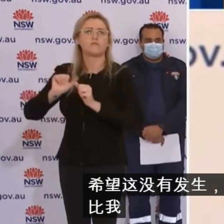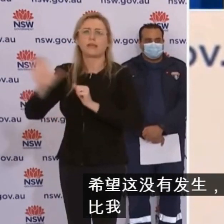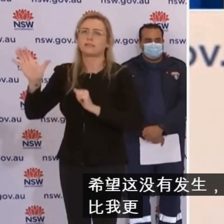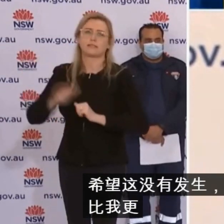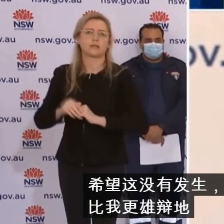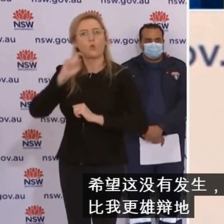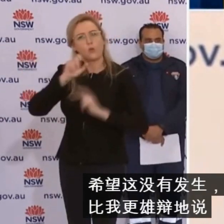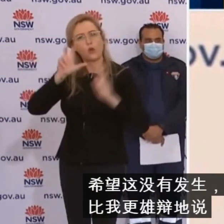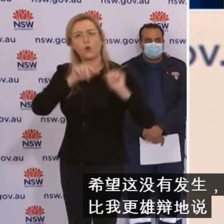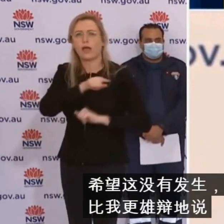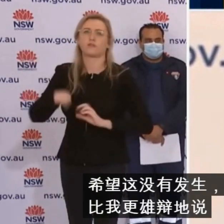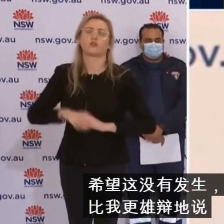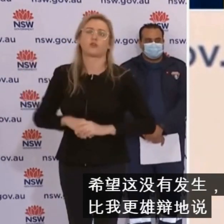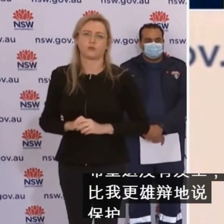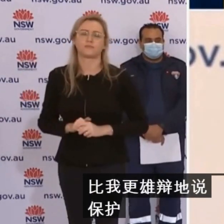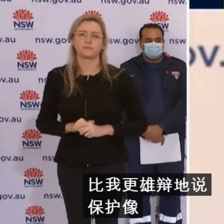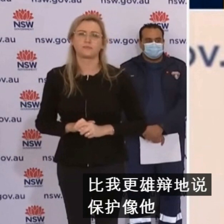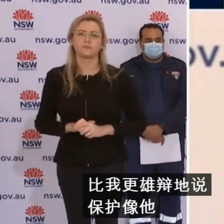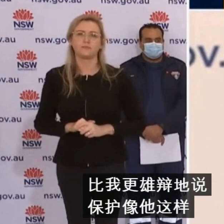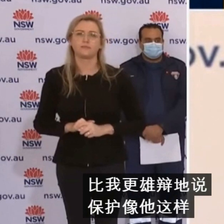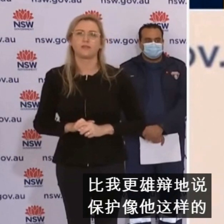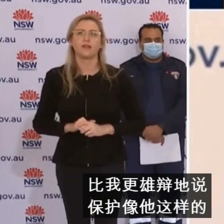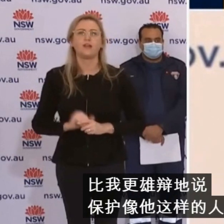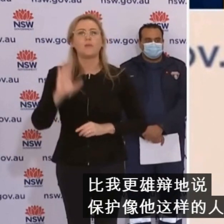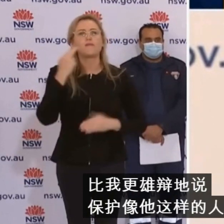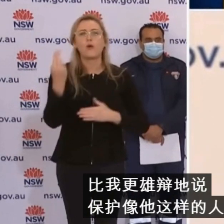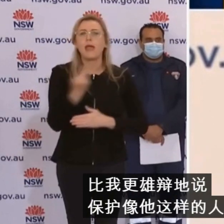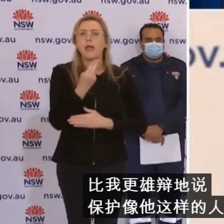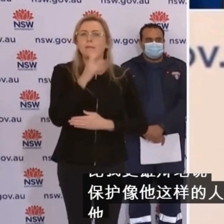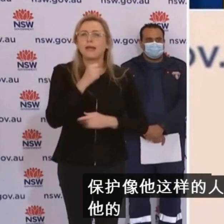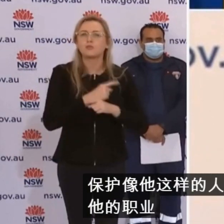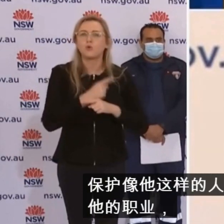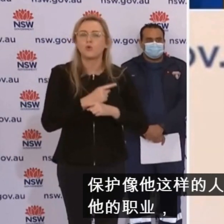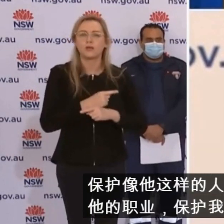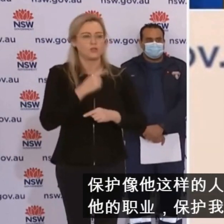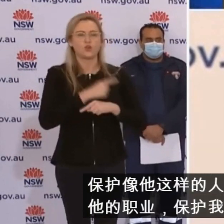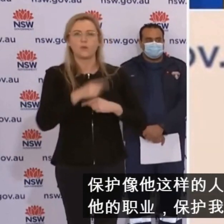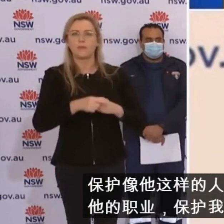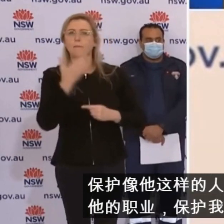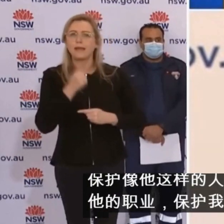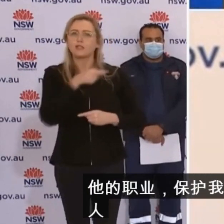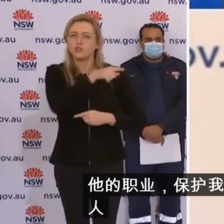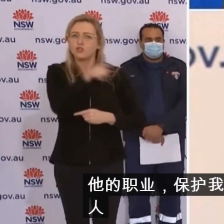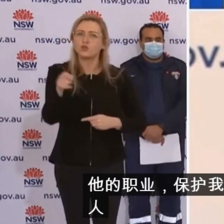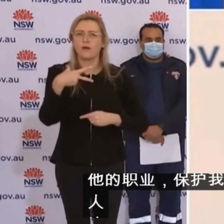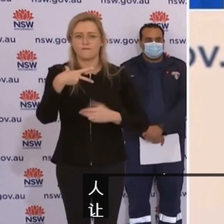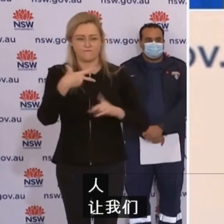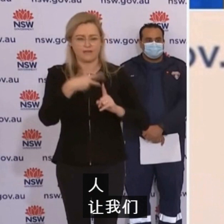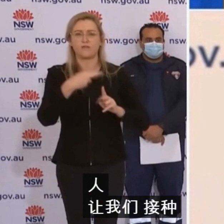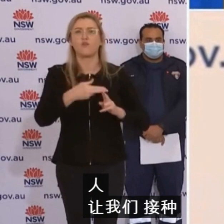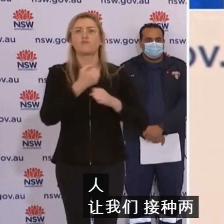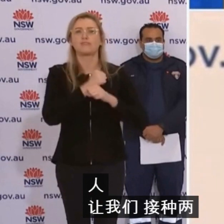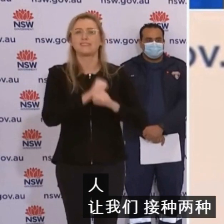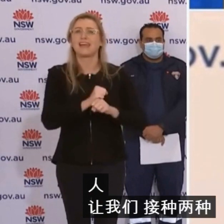said much more eloquently than I can, to protect people like him and protect his profession and protect our loved ones. Let's